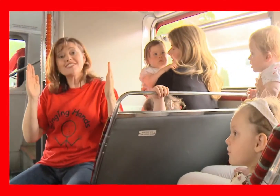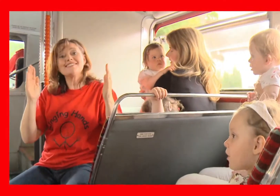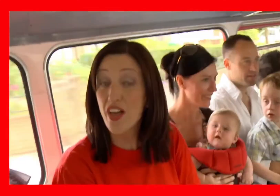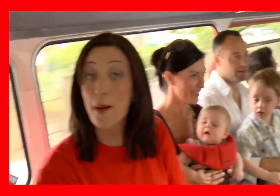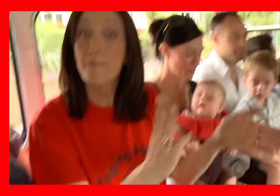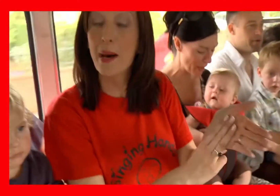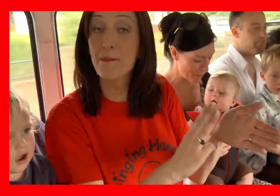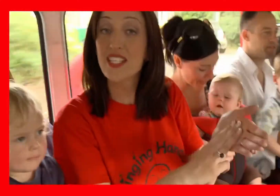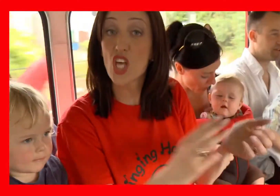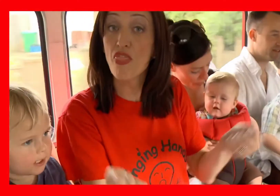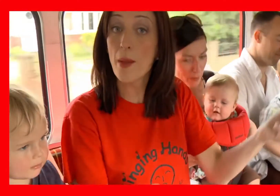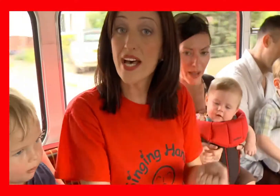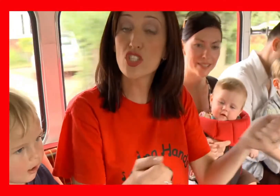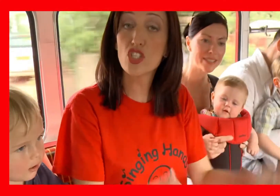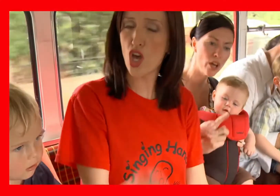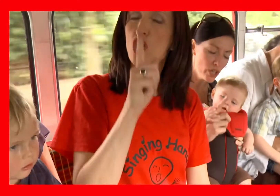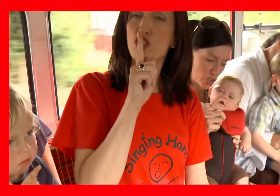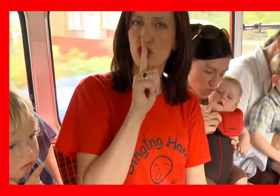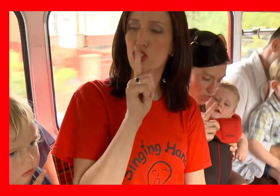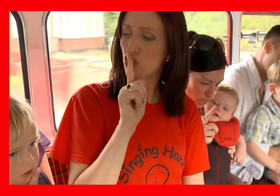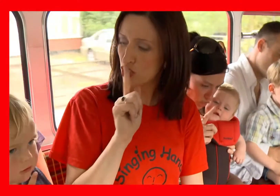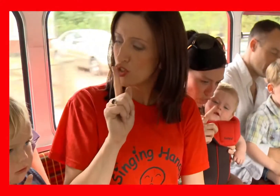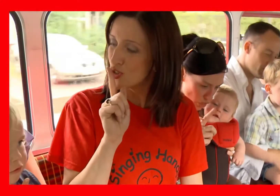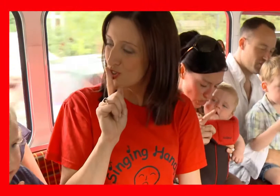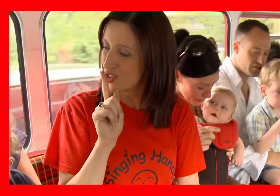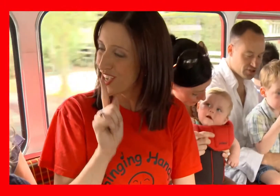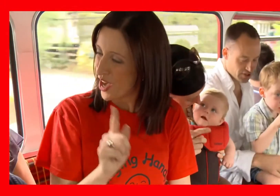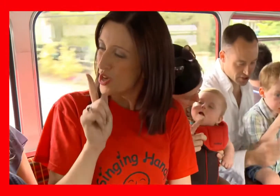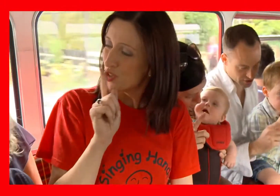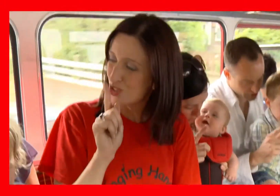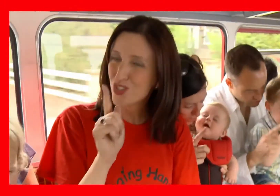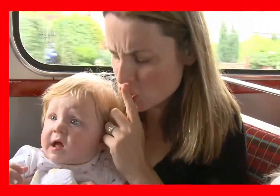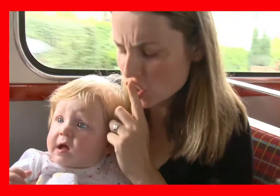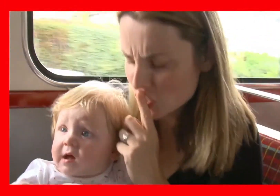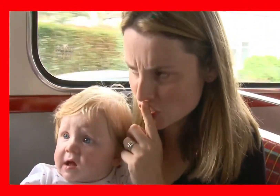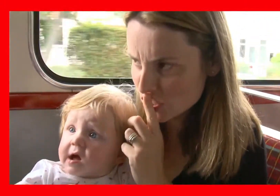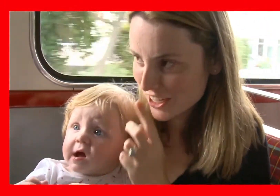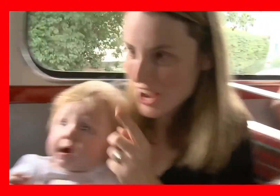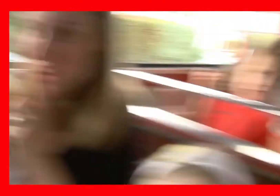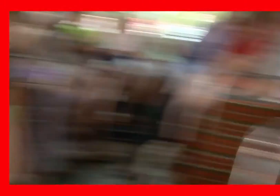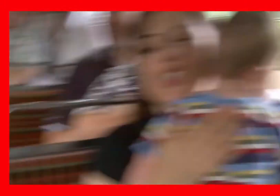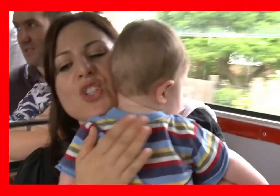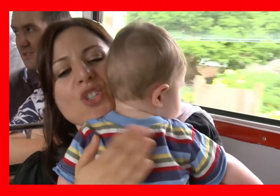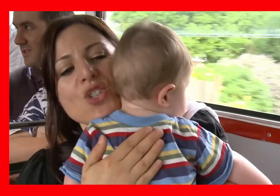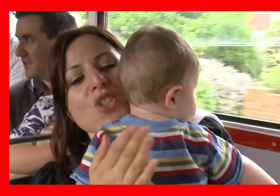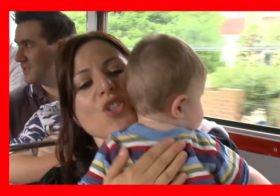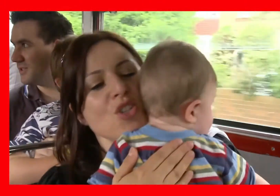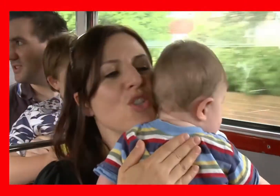The mummies on the bus go shh, shh, shh, shh, shh, shh, shh, shh, shh.